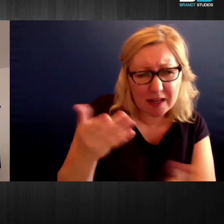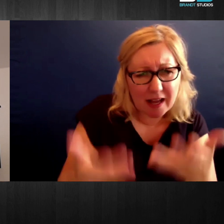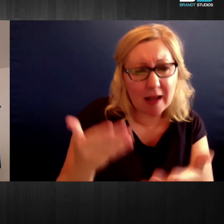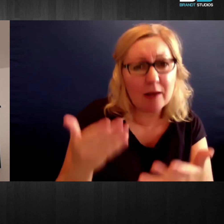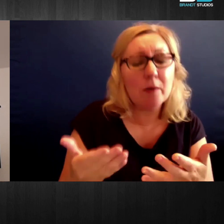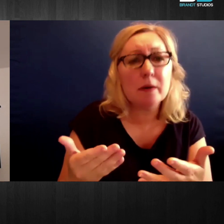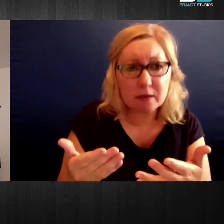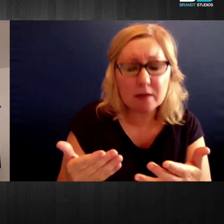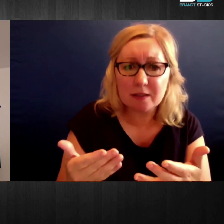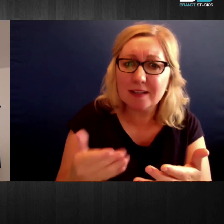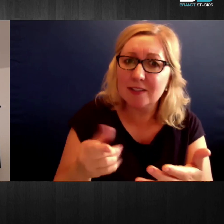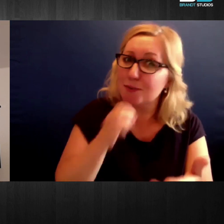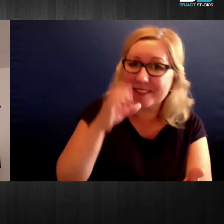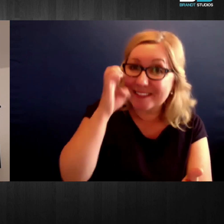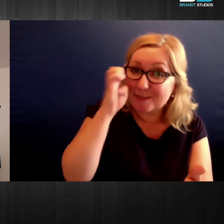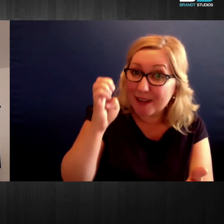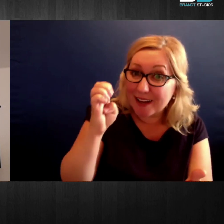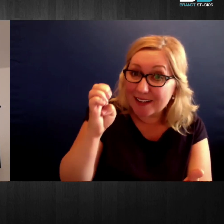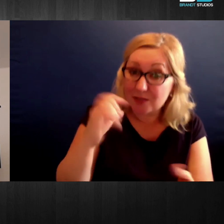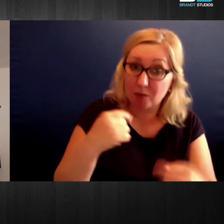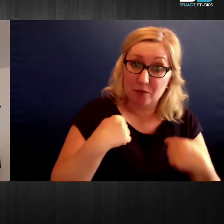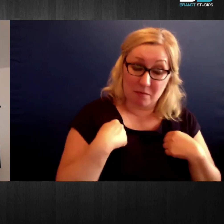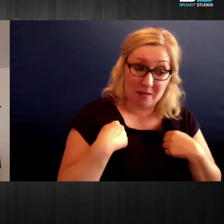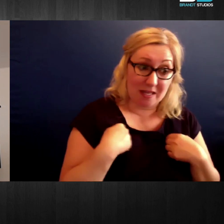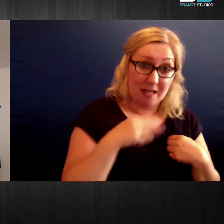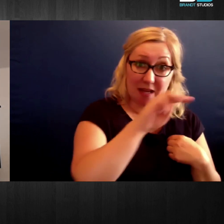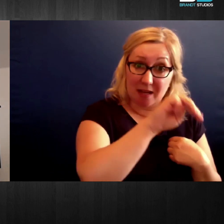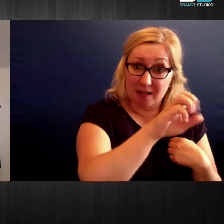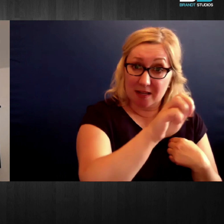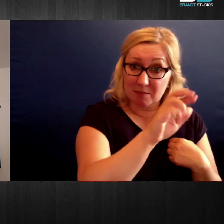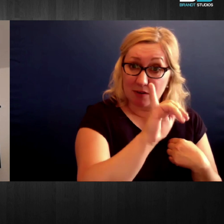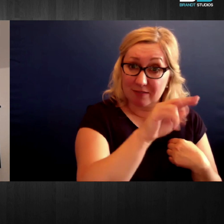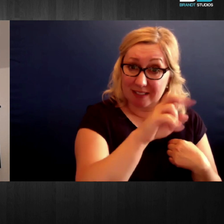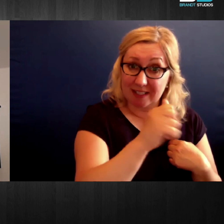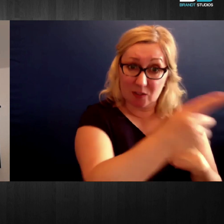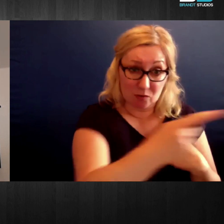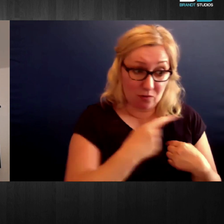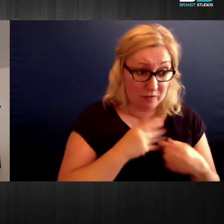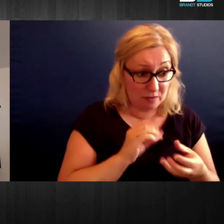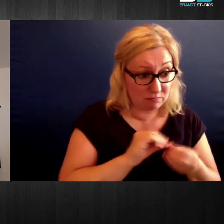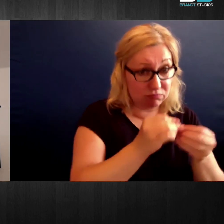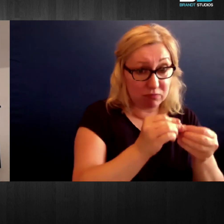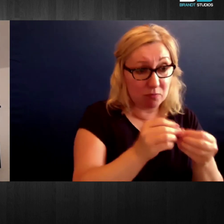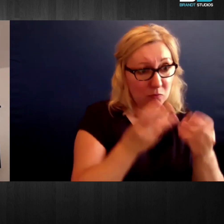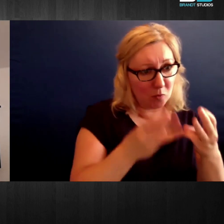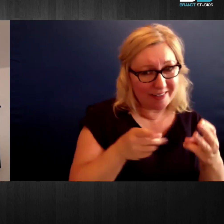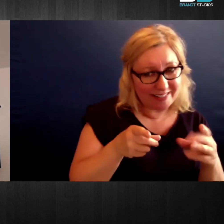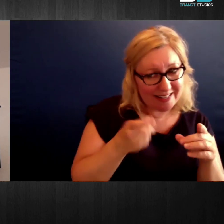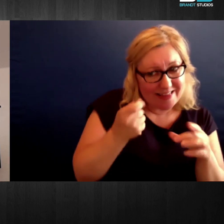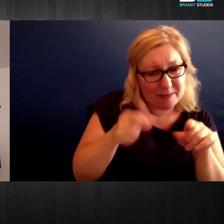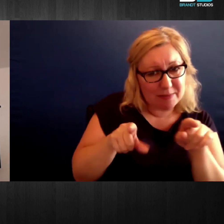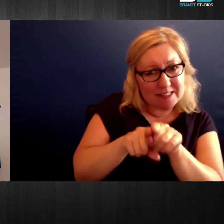to, implement that in our productions, because music can take so many sides. and understanding people's stories. I think